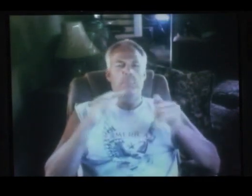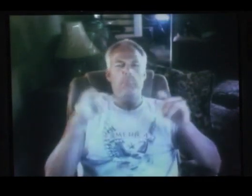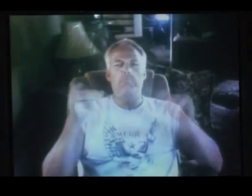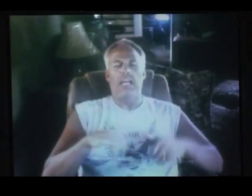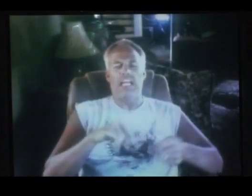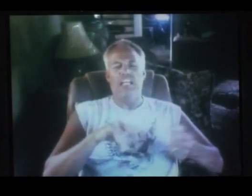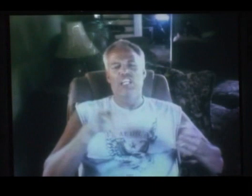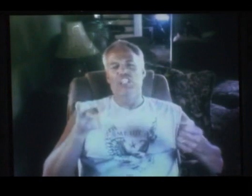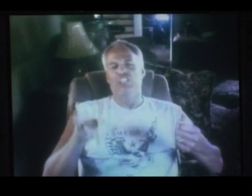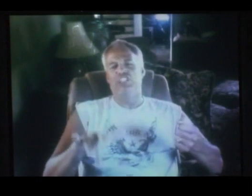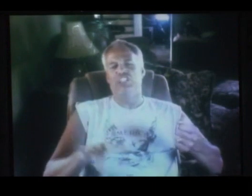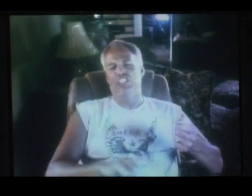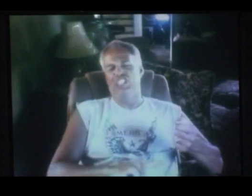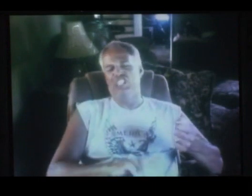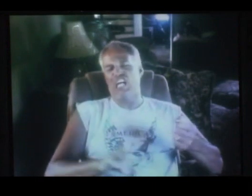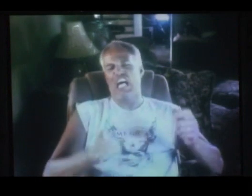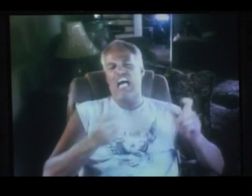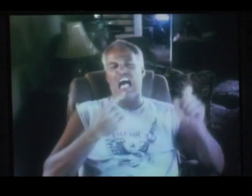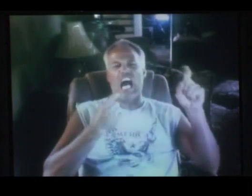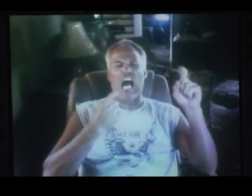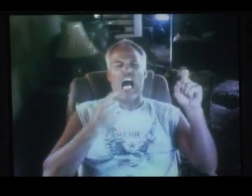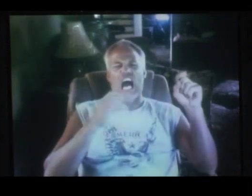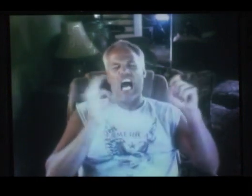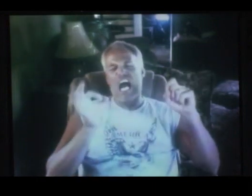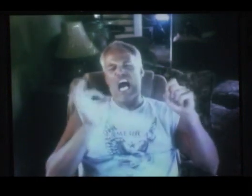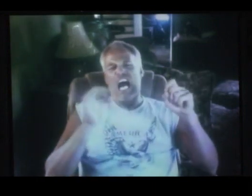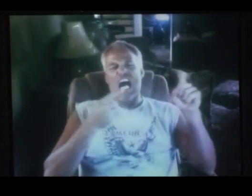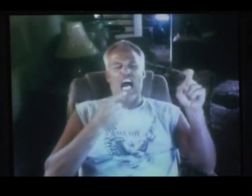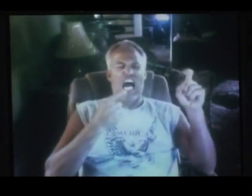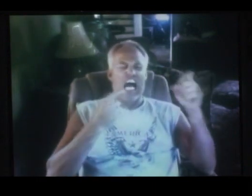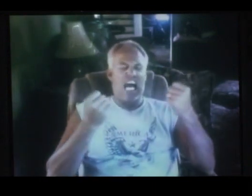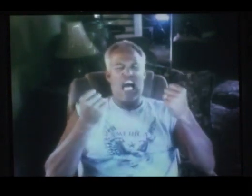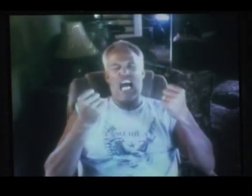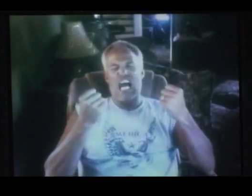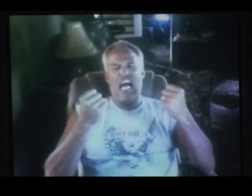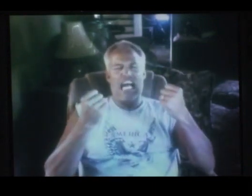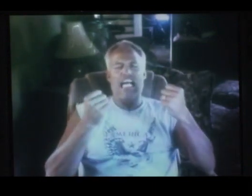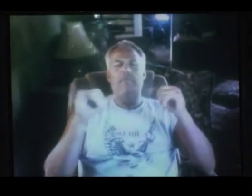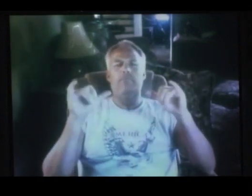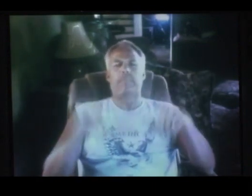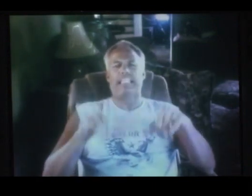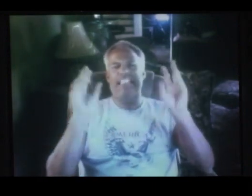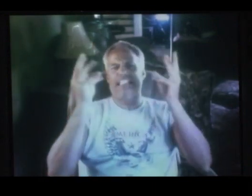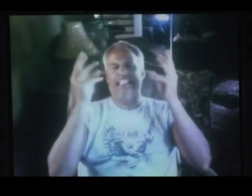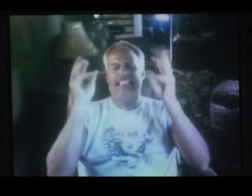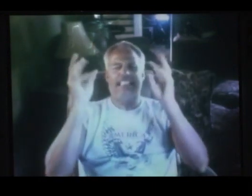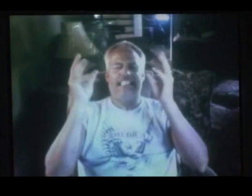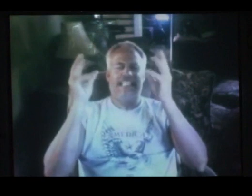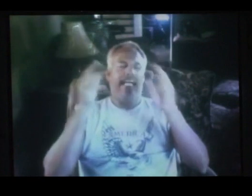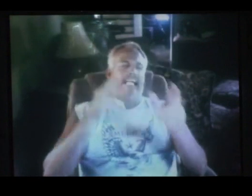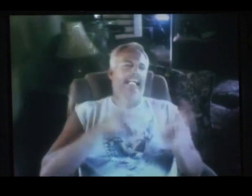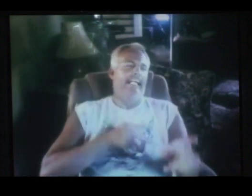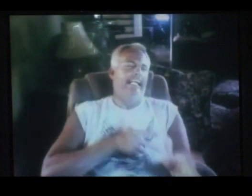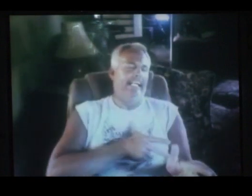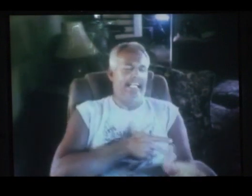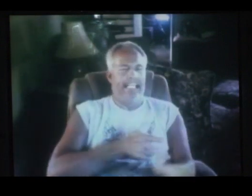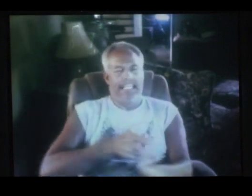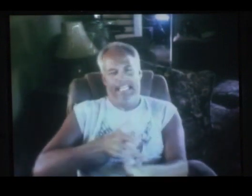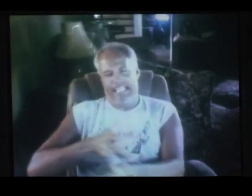and they keep going along, and you know, pretty soon he's speeding, he's going pretty fast, and sees the lights again,